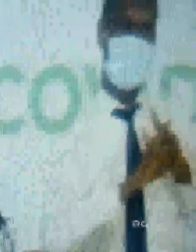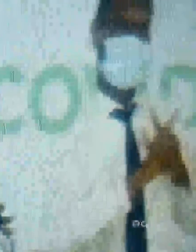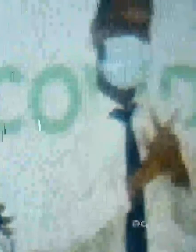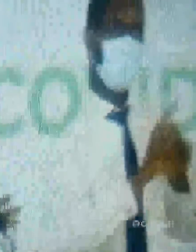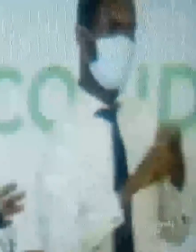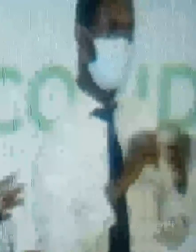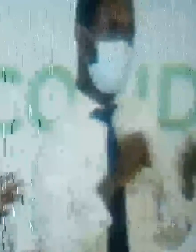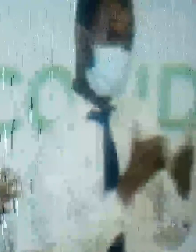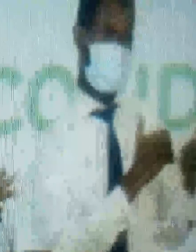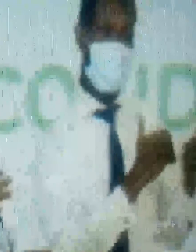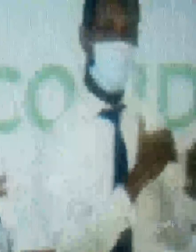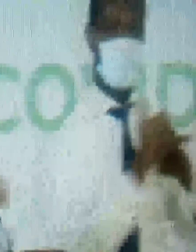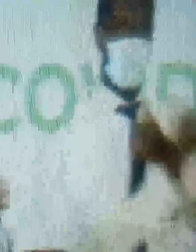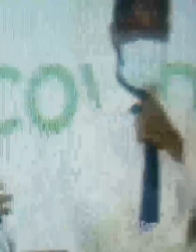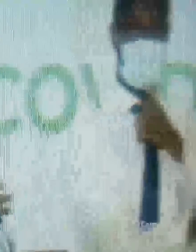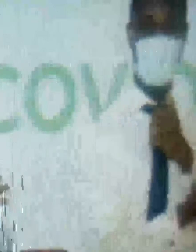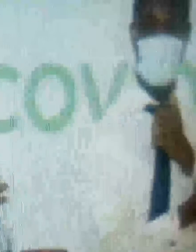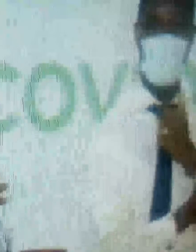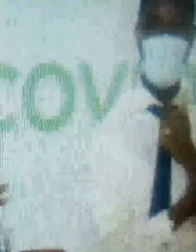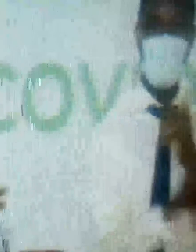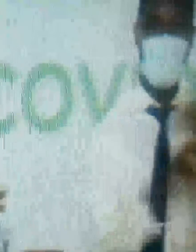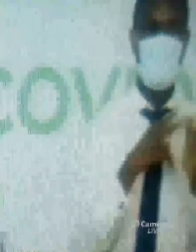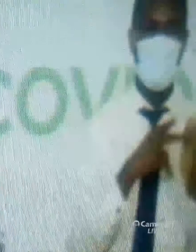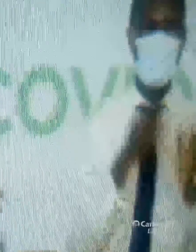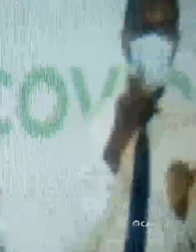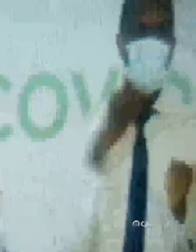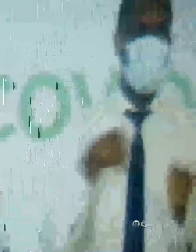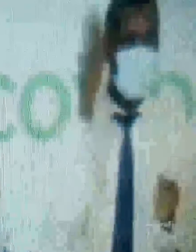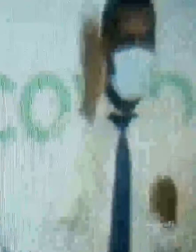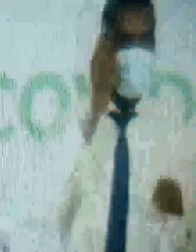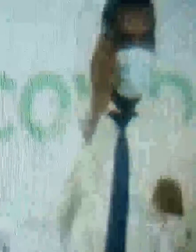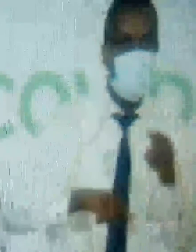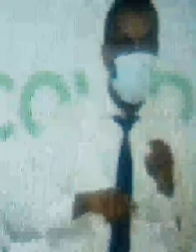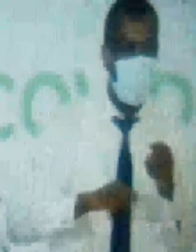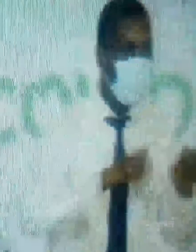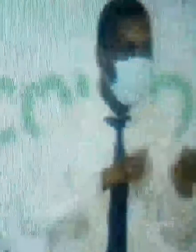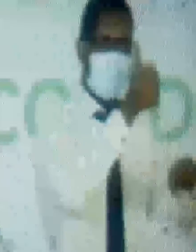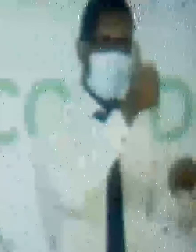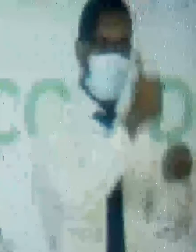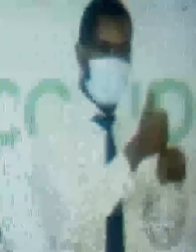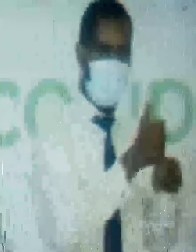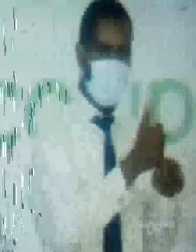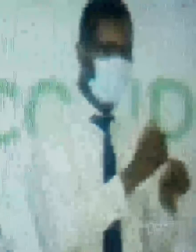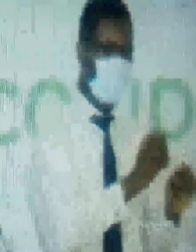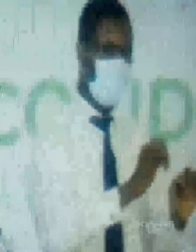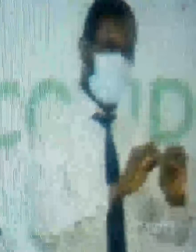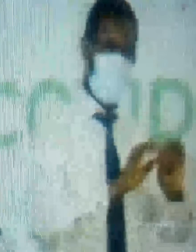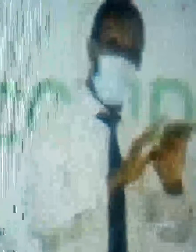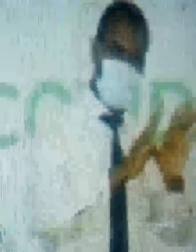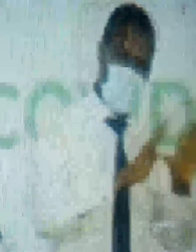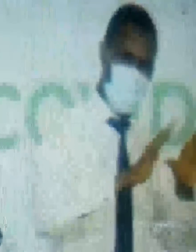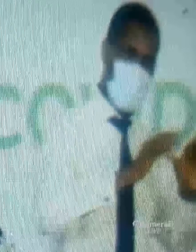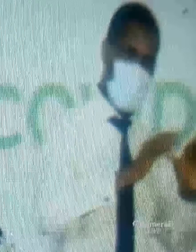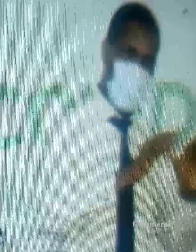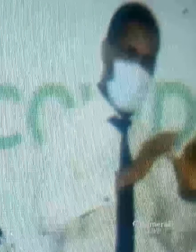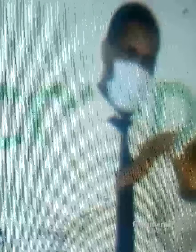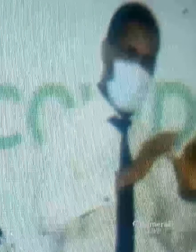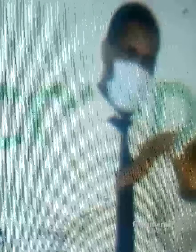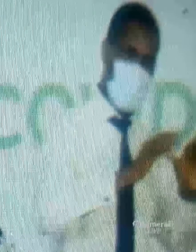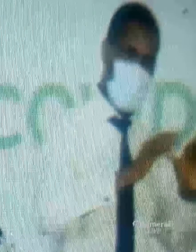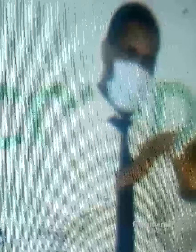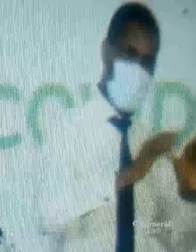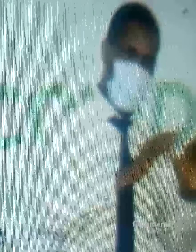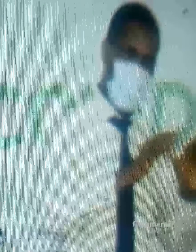We will not be able to put in place or in place a comprehensive protocol that